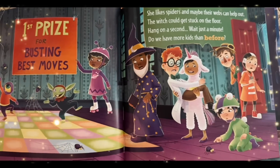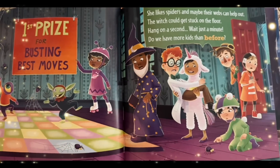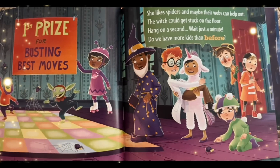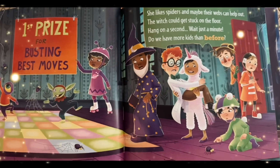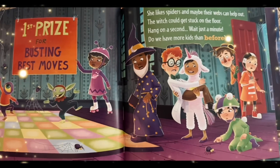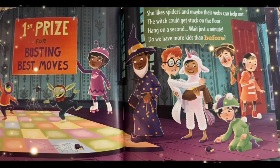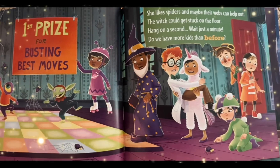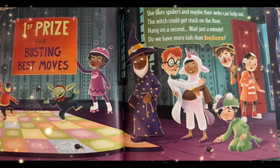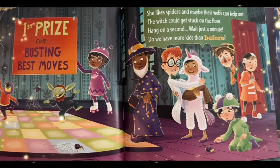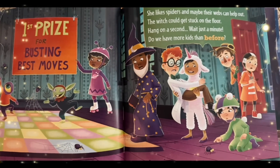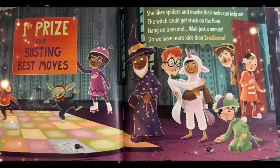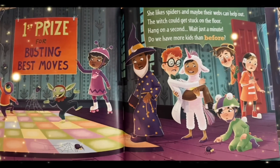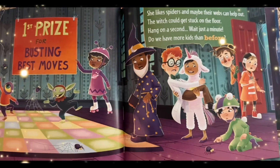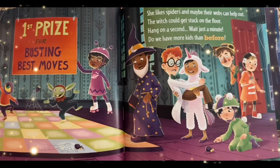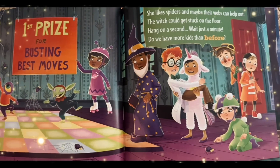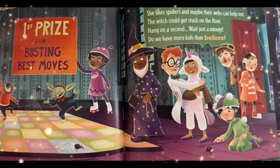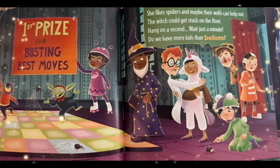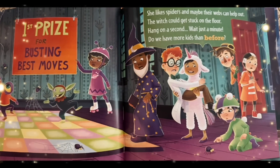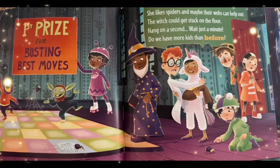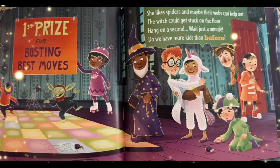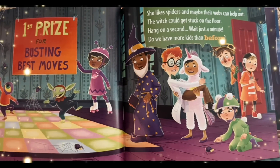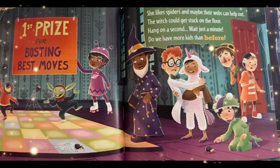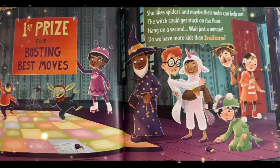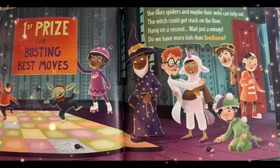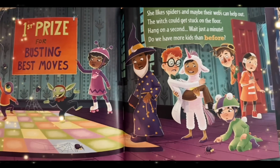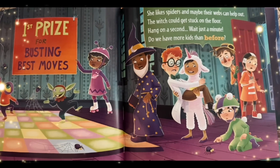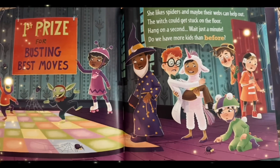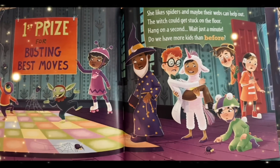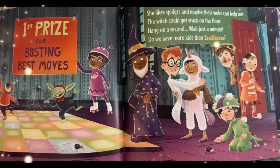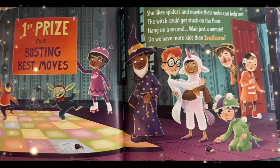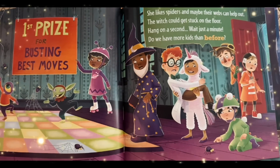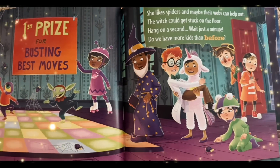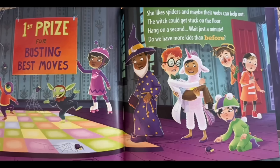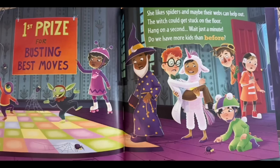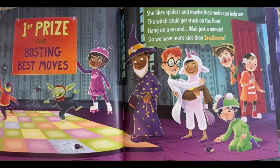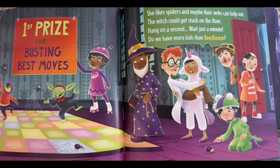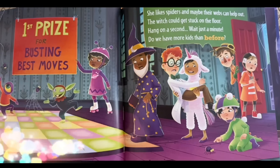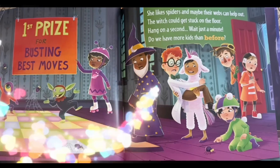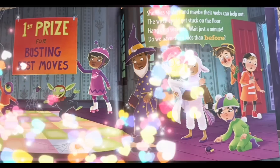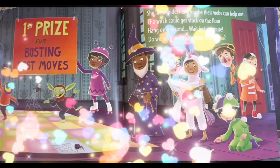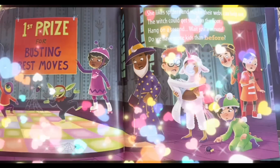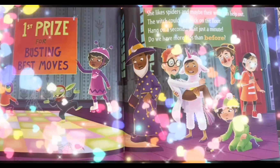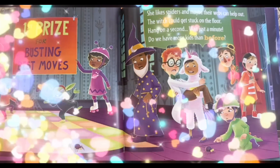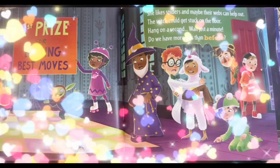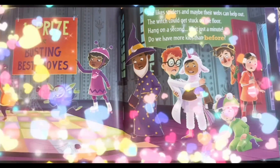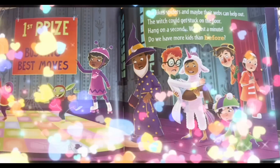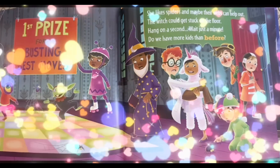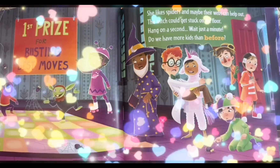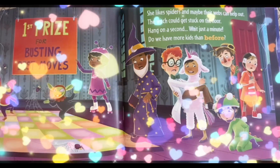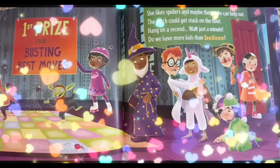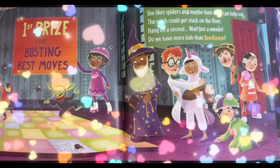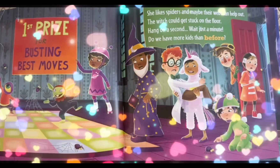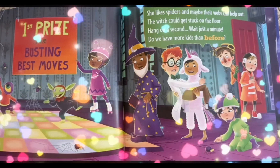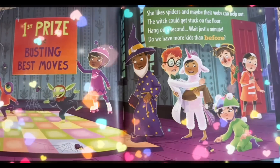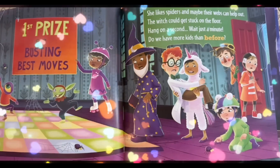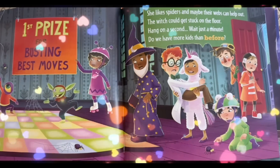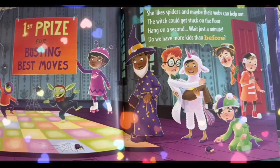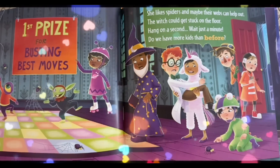She likes spiders, and maybe their webs can help out. Which could get stuck on the floor. Hang on a